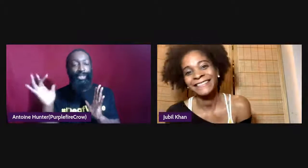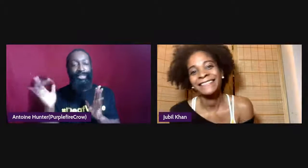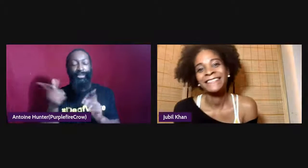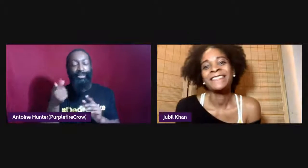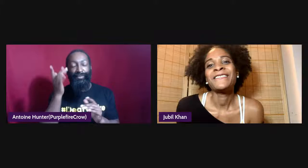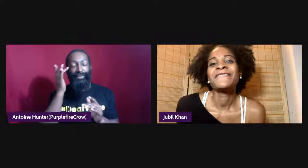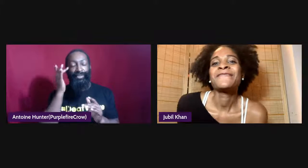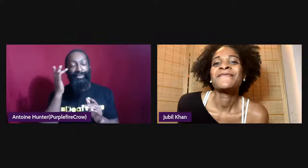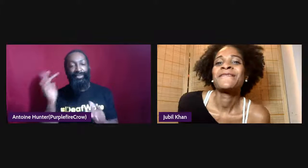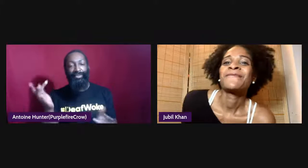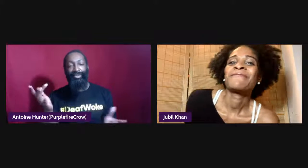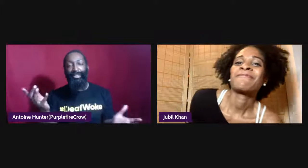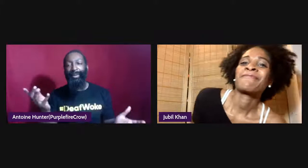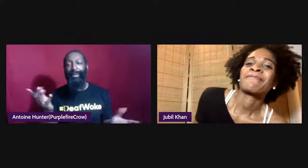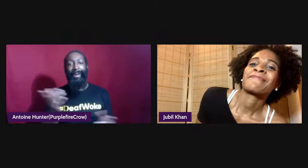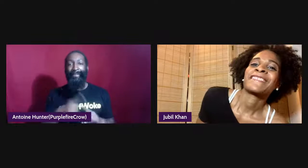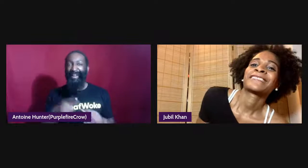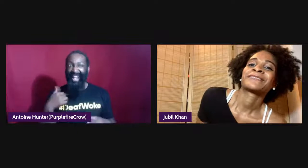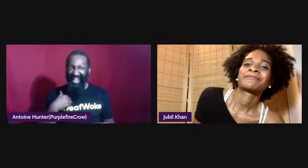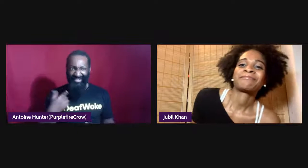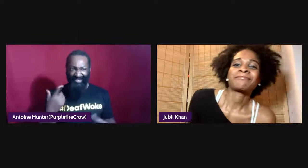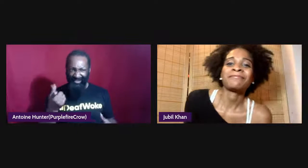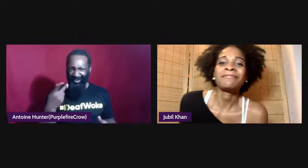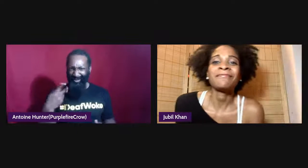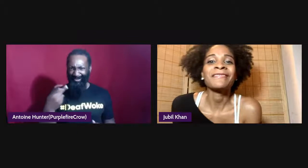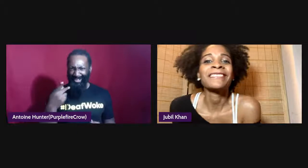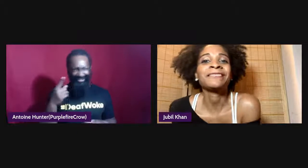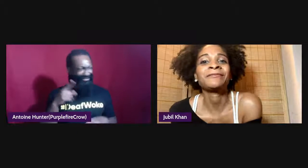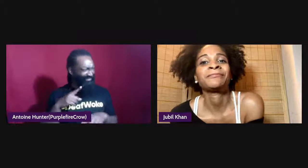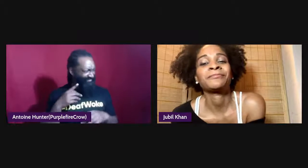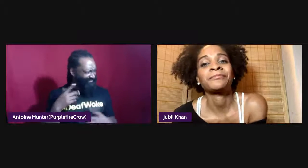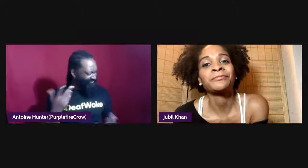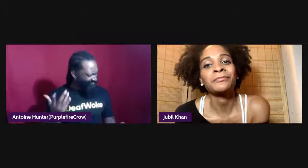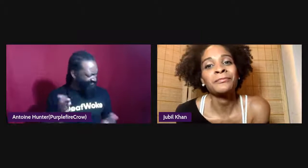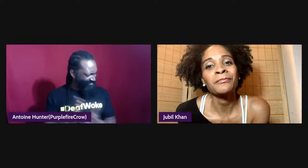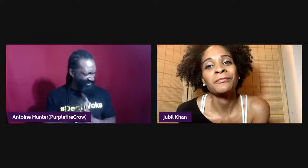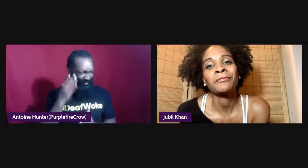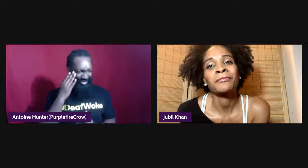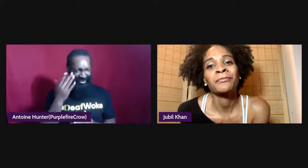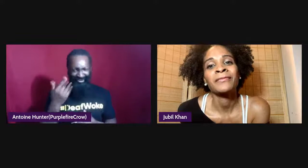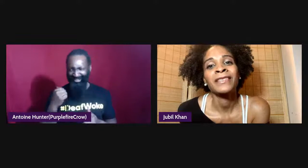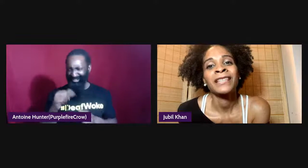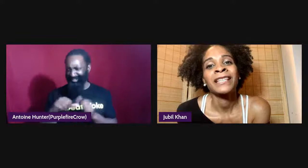are talented, brilliant, just brilliant.